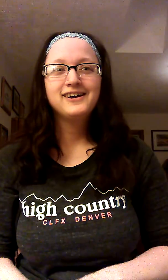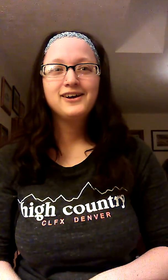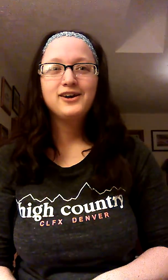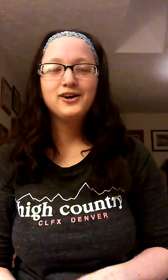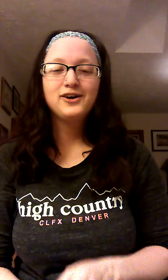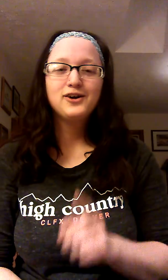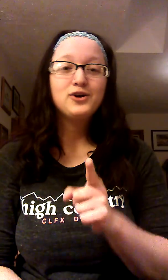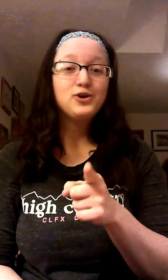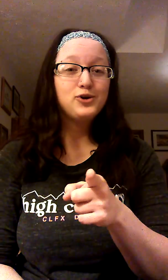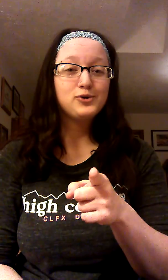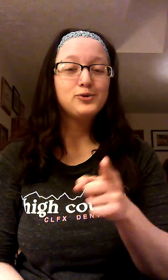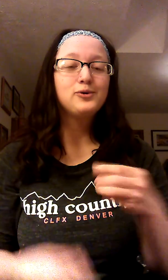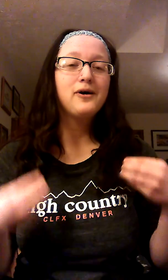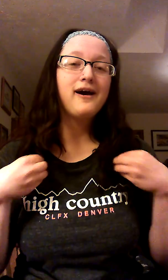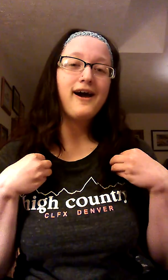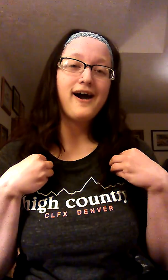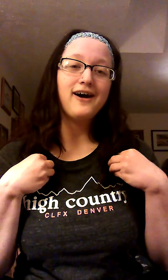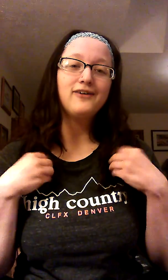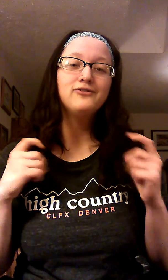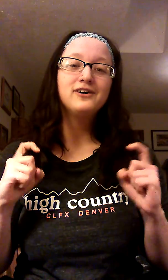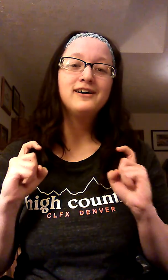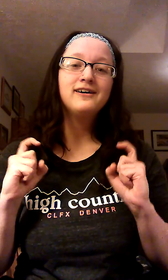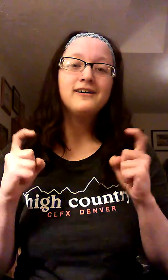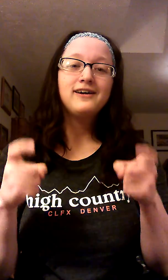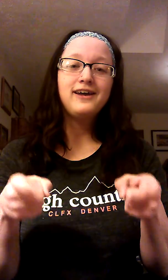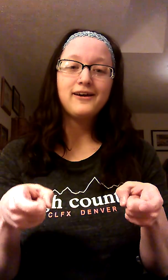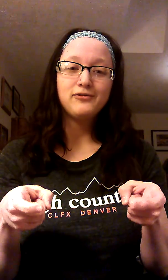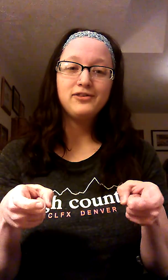You have gifts.